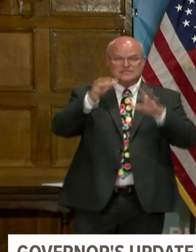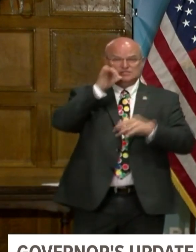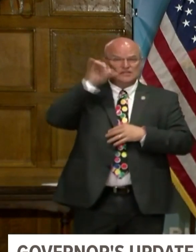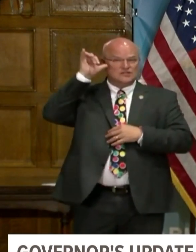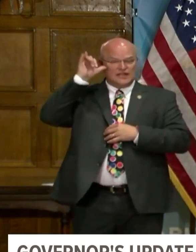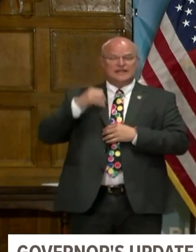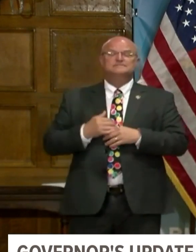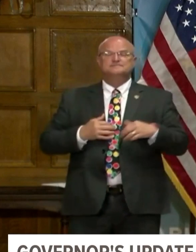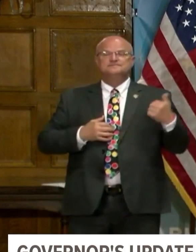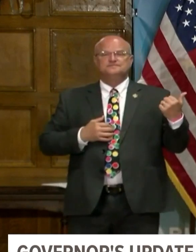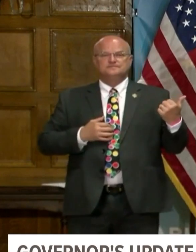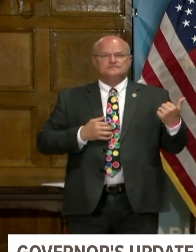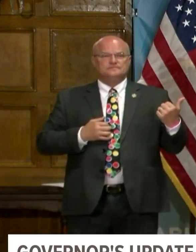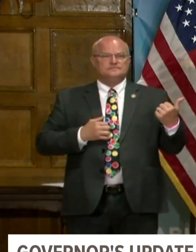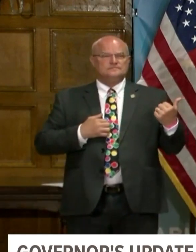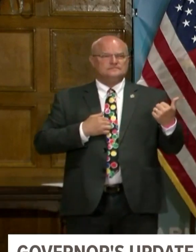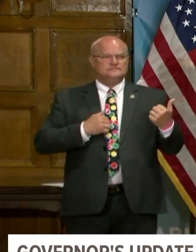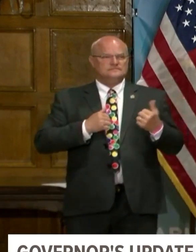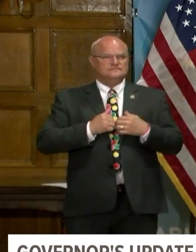yesterday?